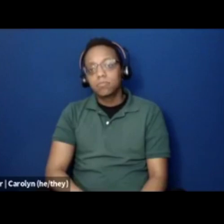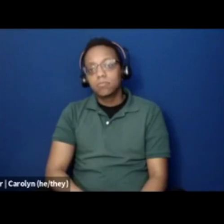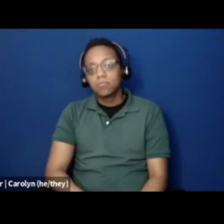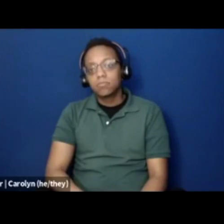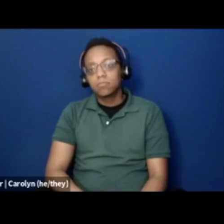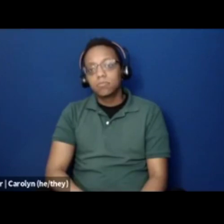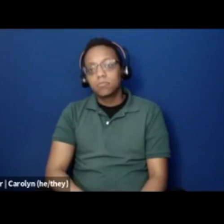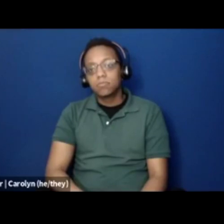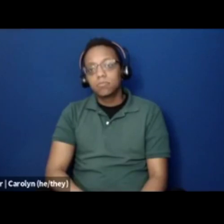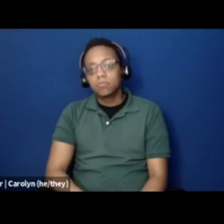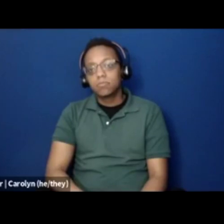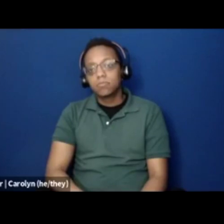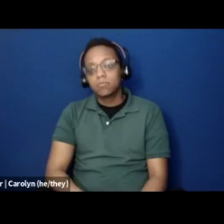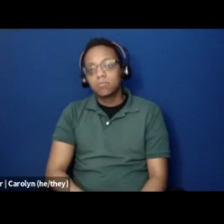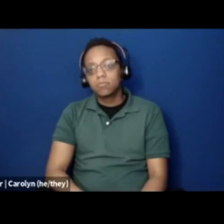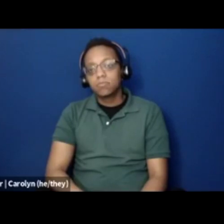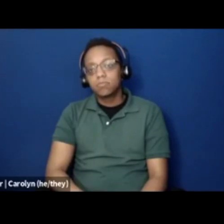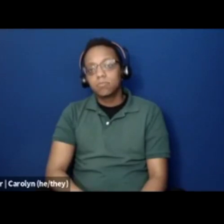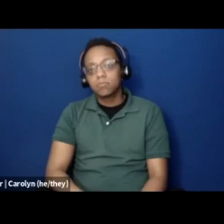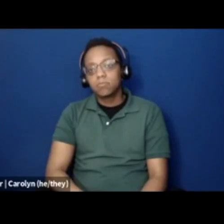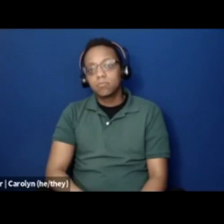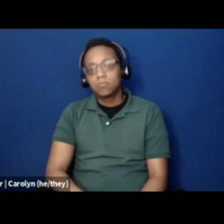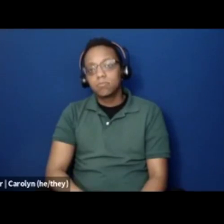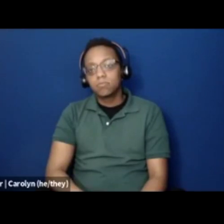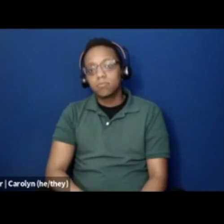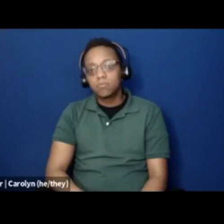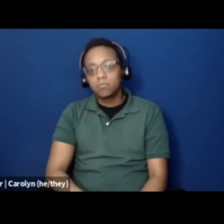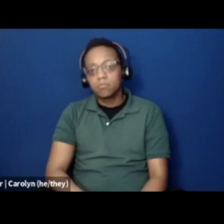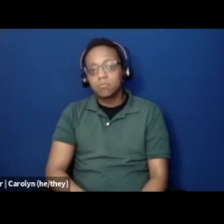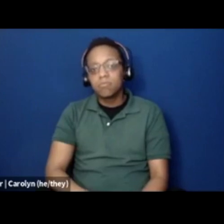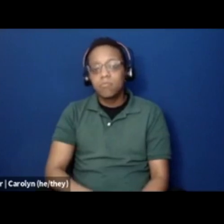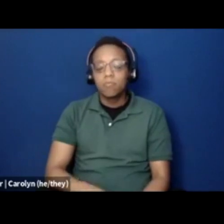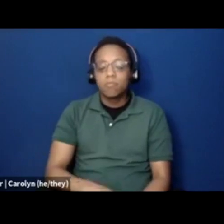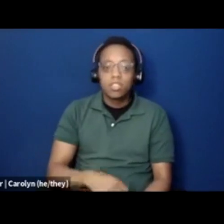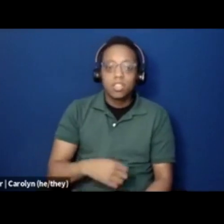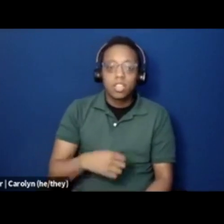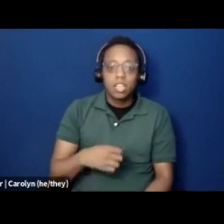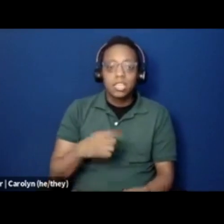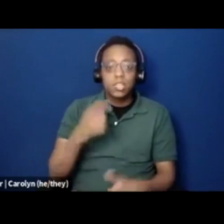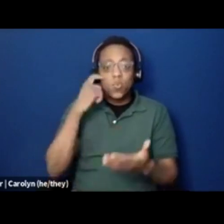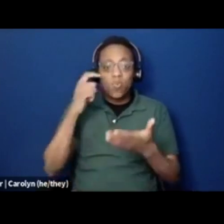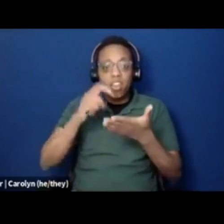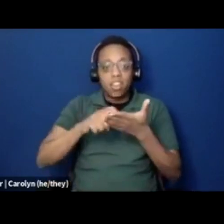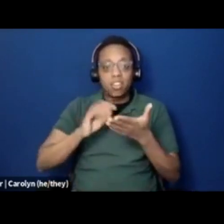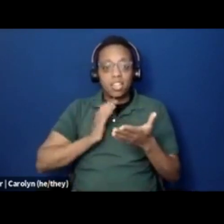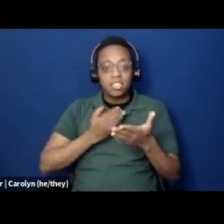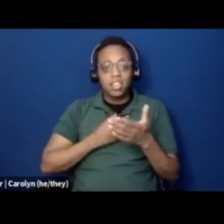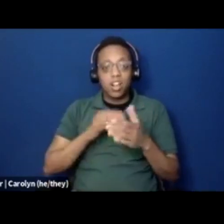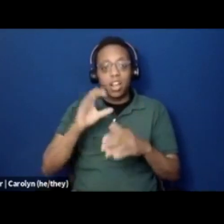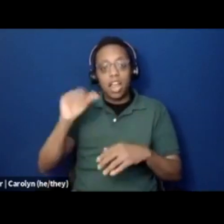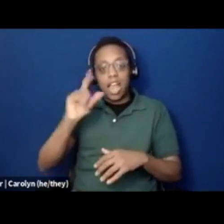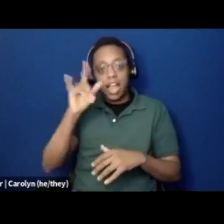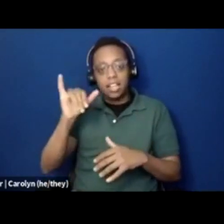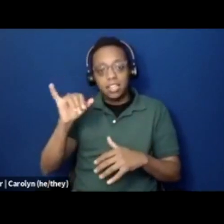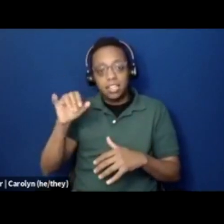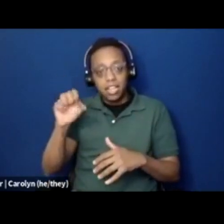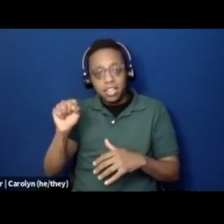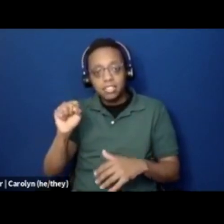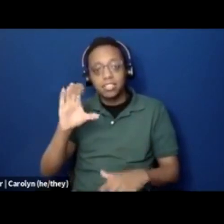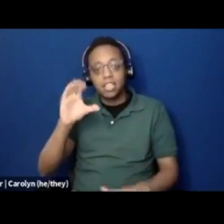the fact of they did fail us. They have been failing us. For decades, they failed us, even